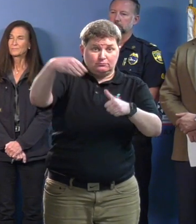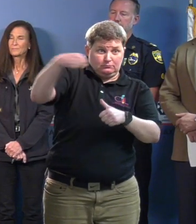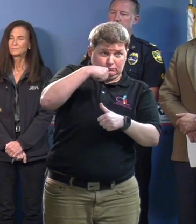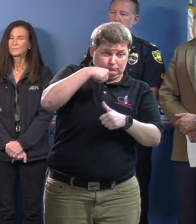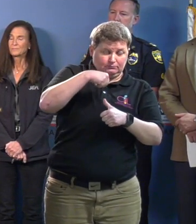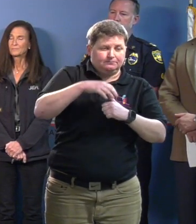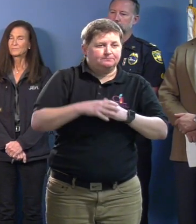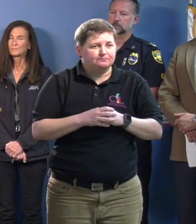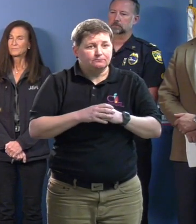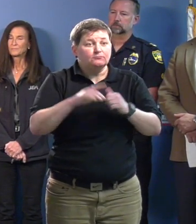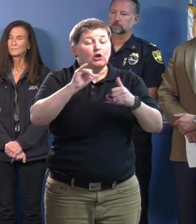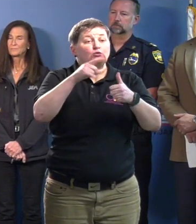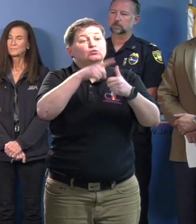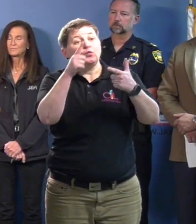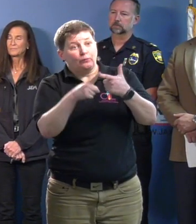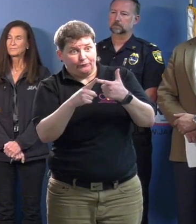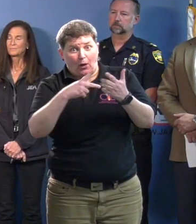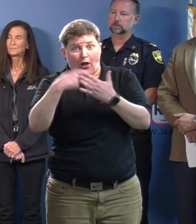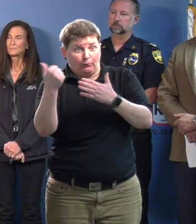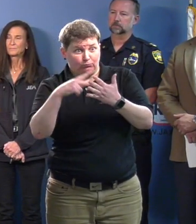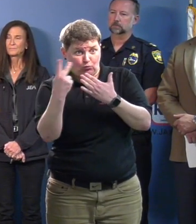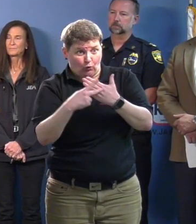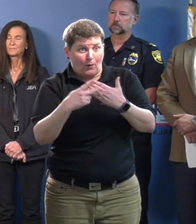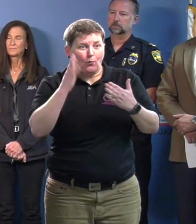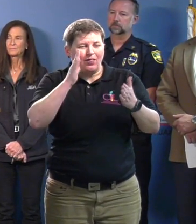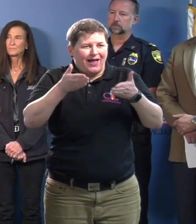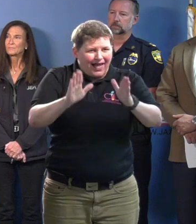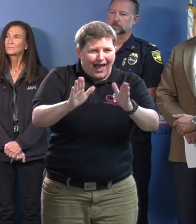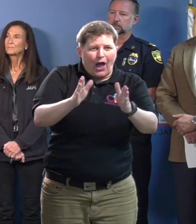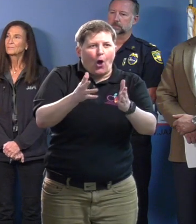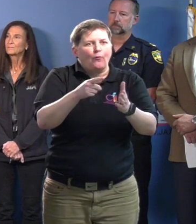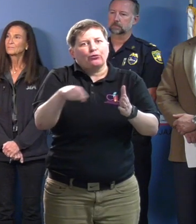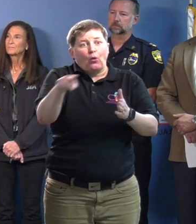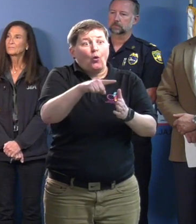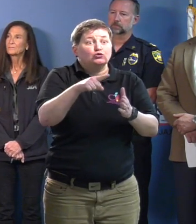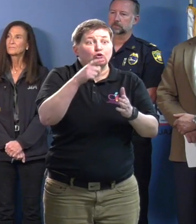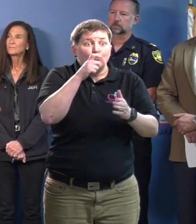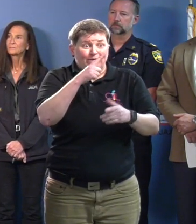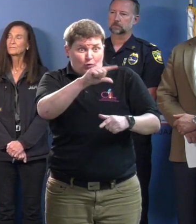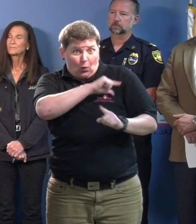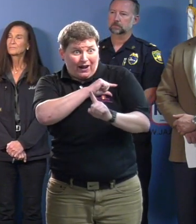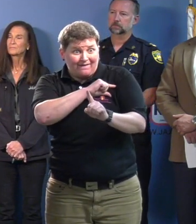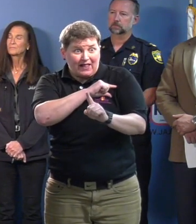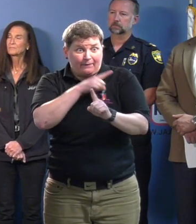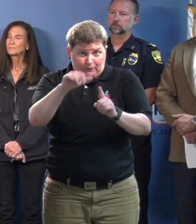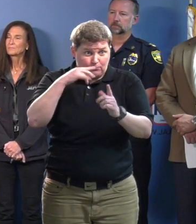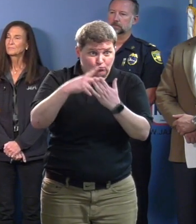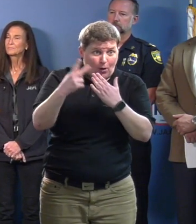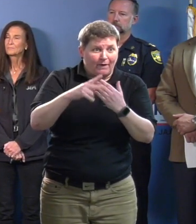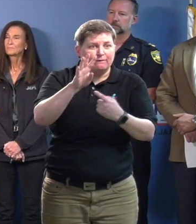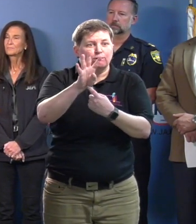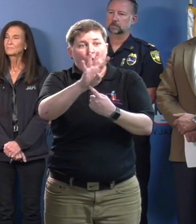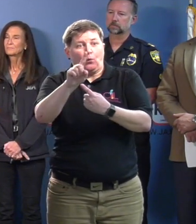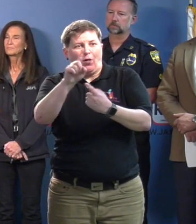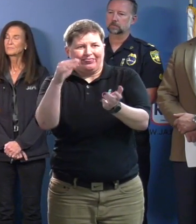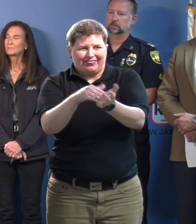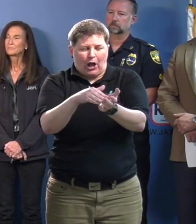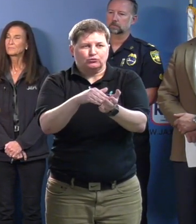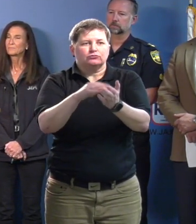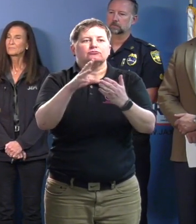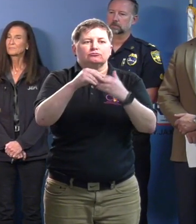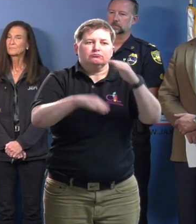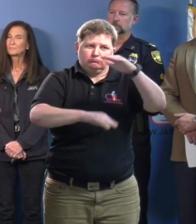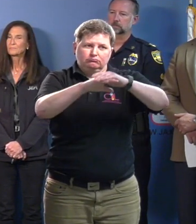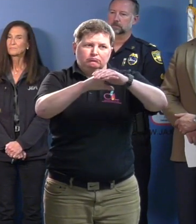another program that will allow you to, if you qualify for that, receive $41,000 in FEMA assistance. And then